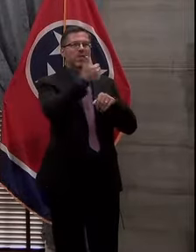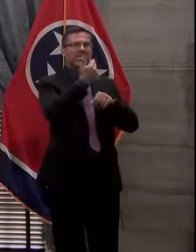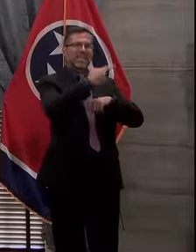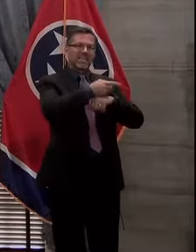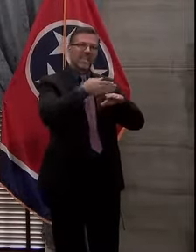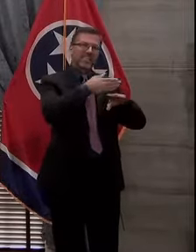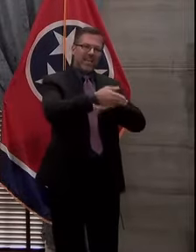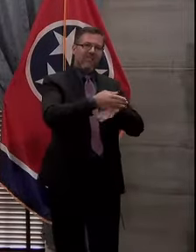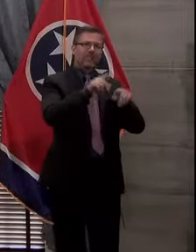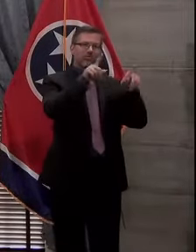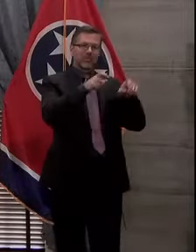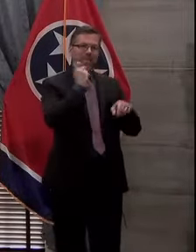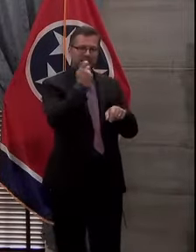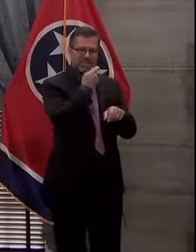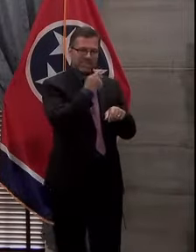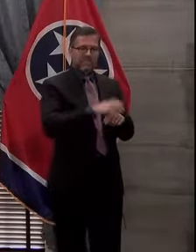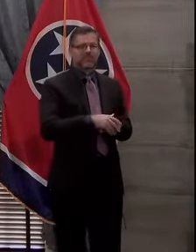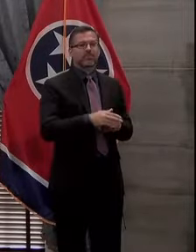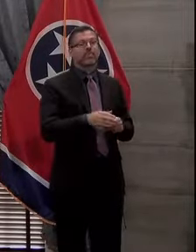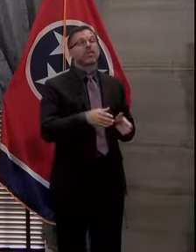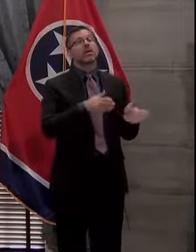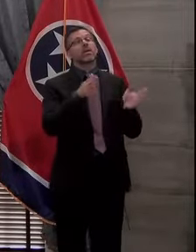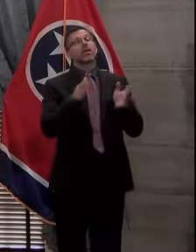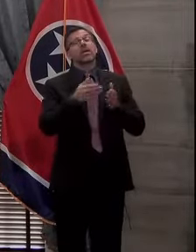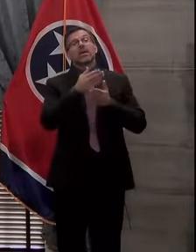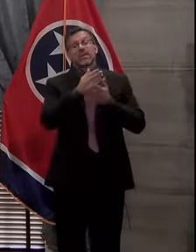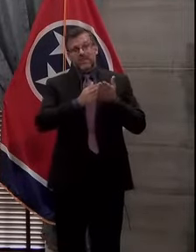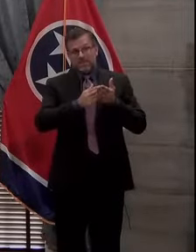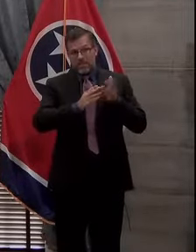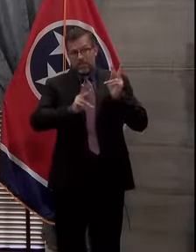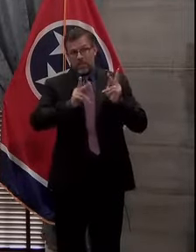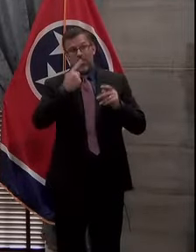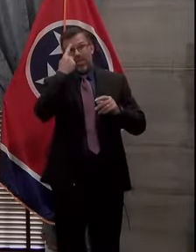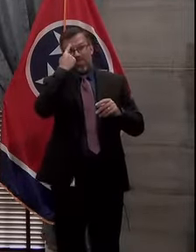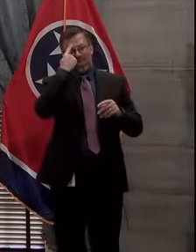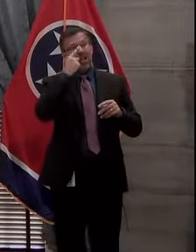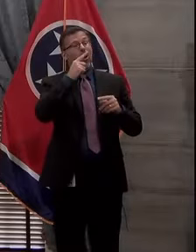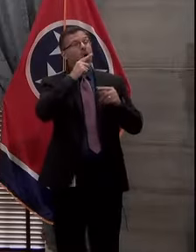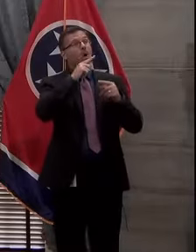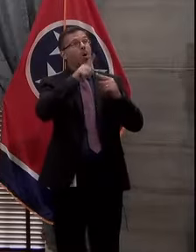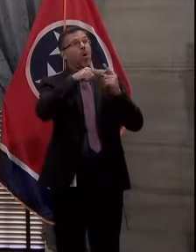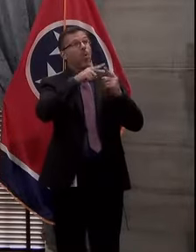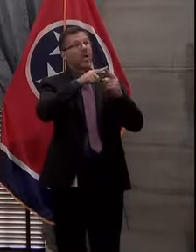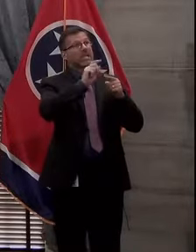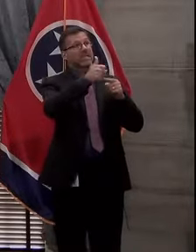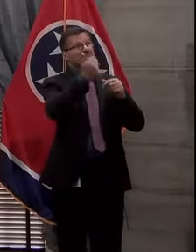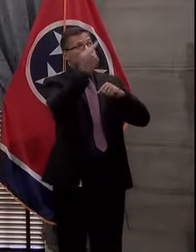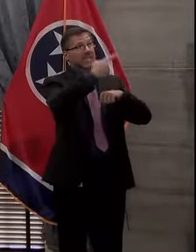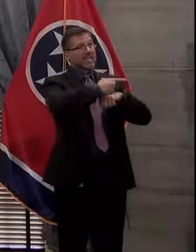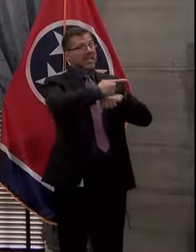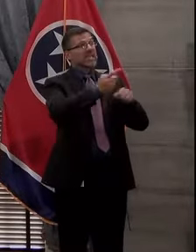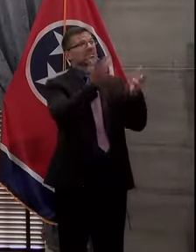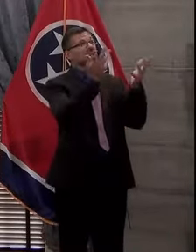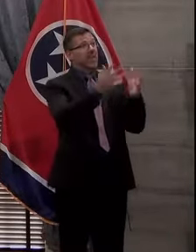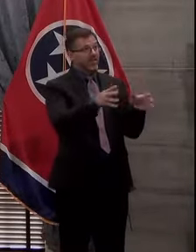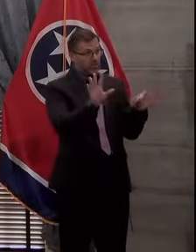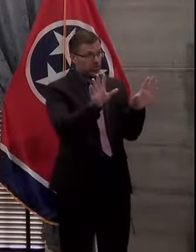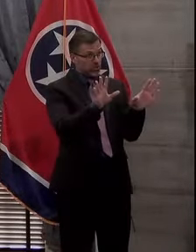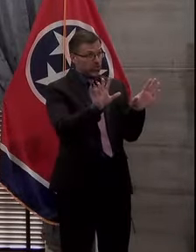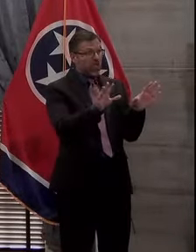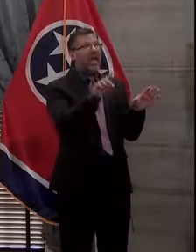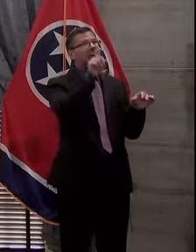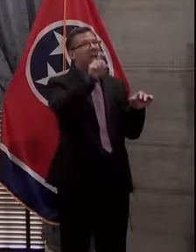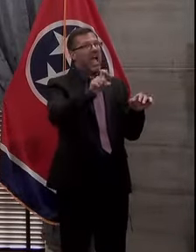It's a pretty common desire and myth that you need a test at the end of that to make sure you, quote, test negative. That